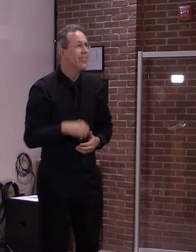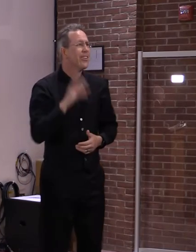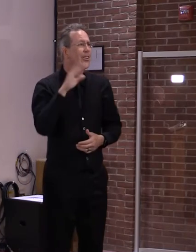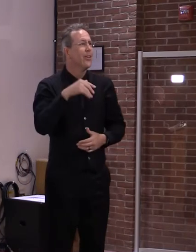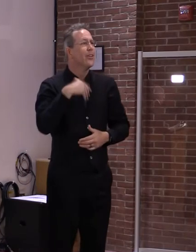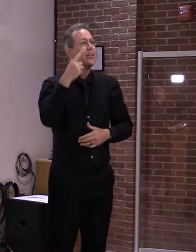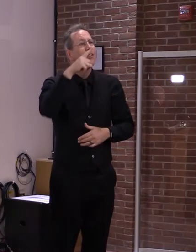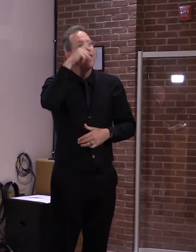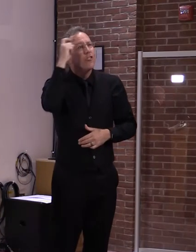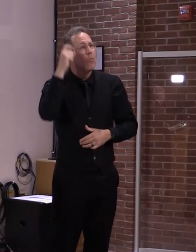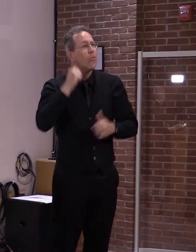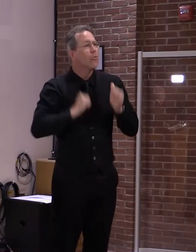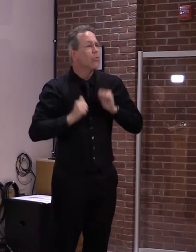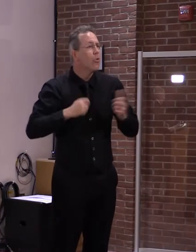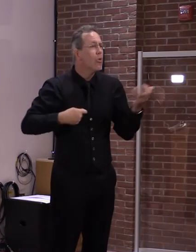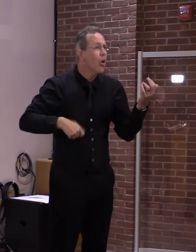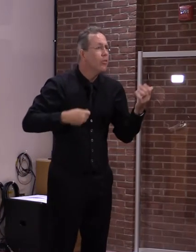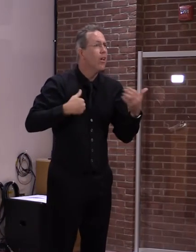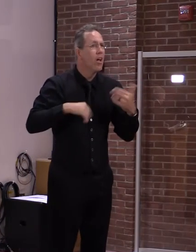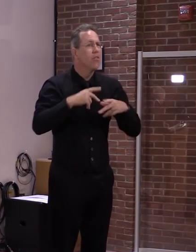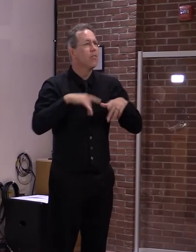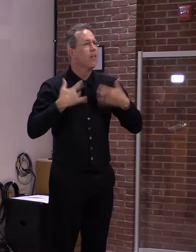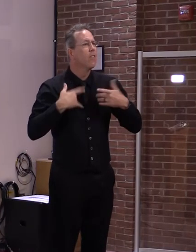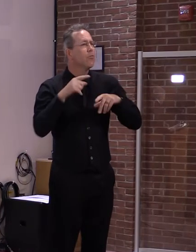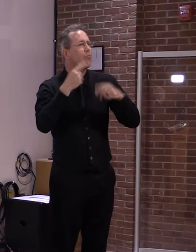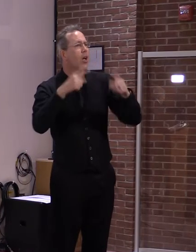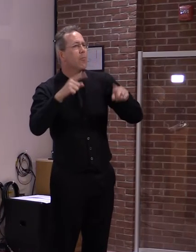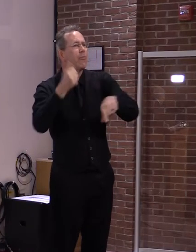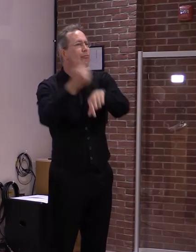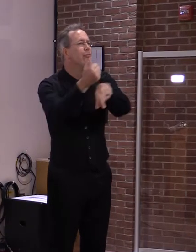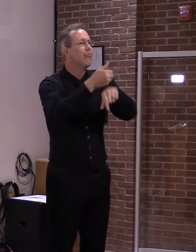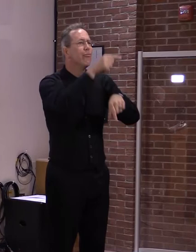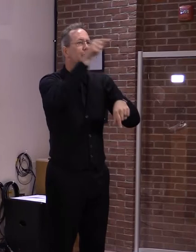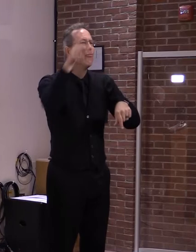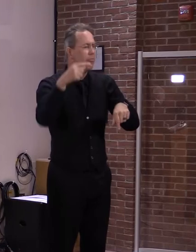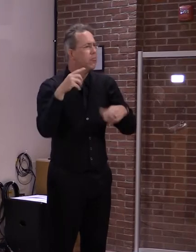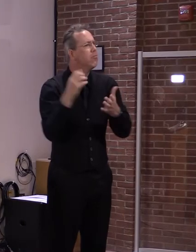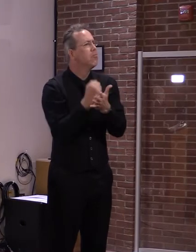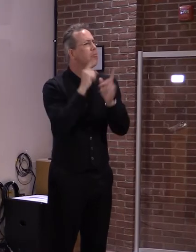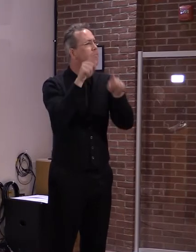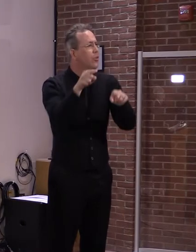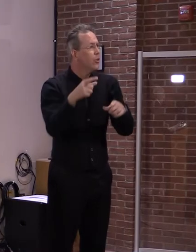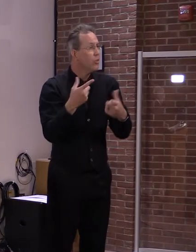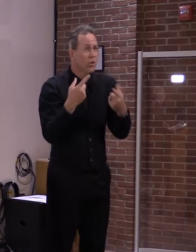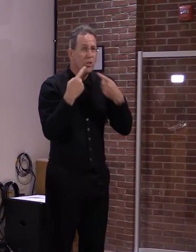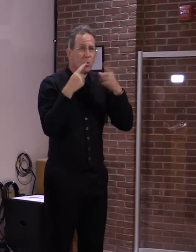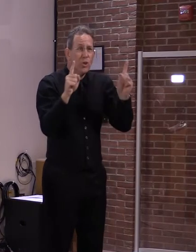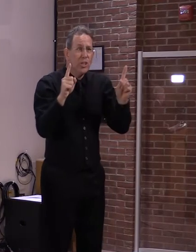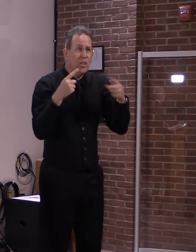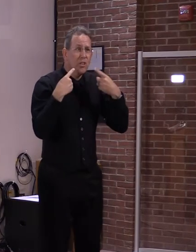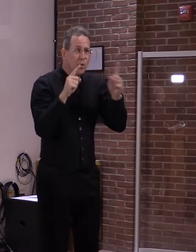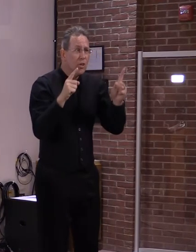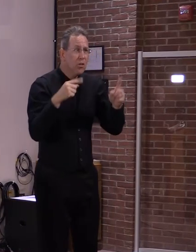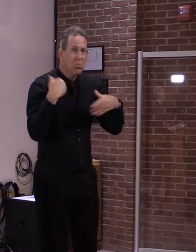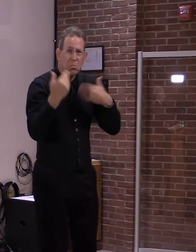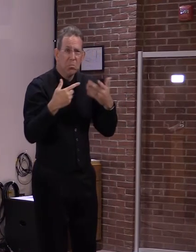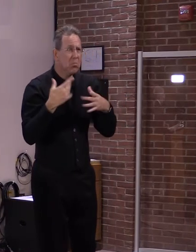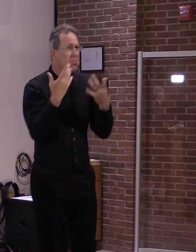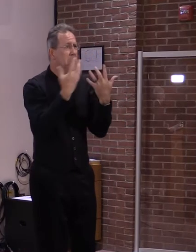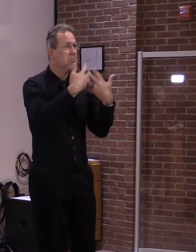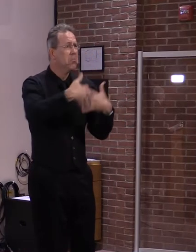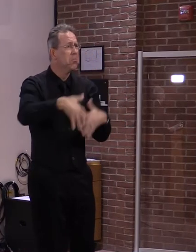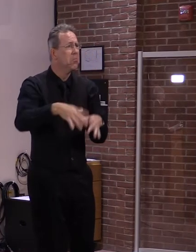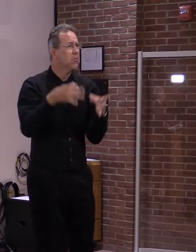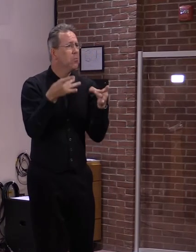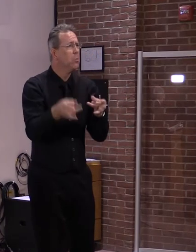at as well. So it is working, and the convenience factor seems to be what is working.